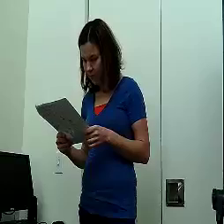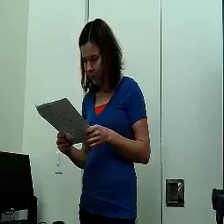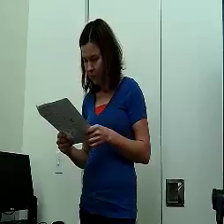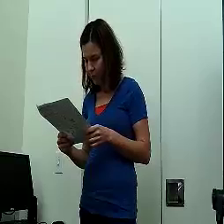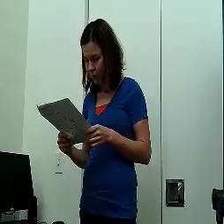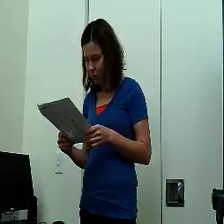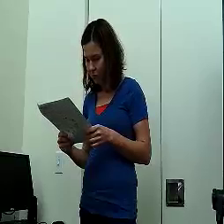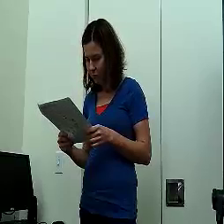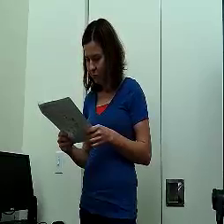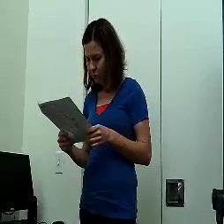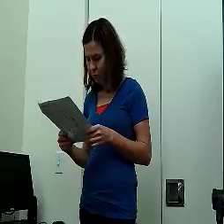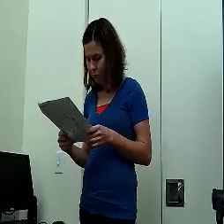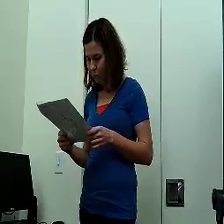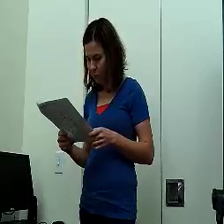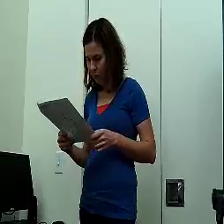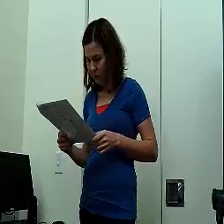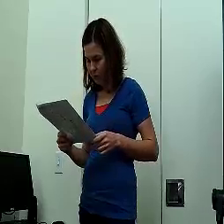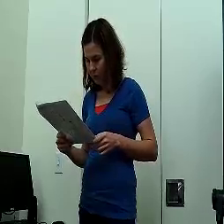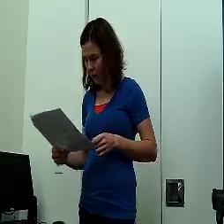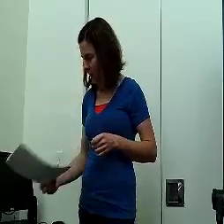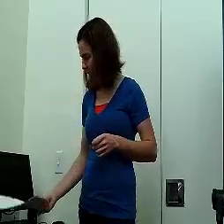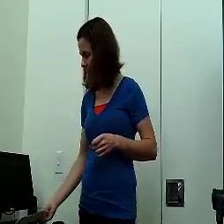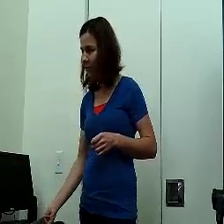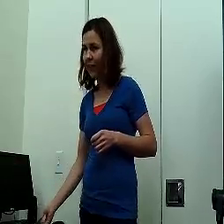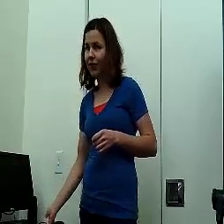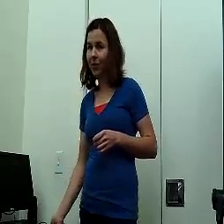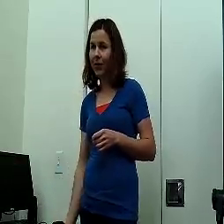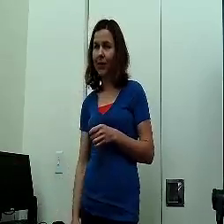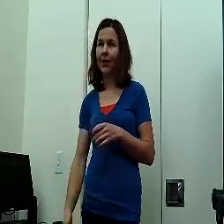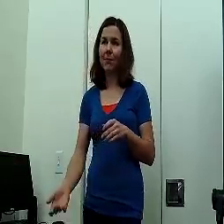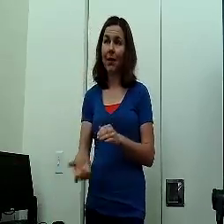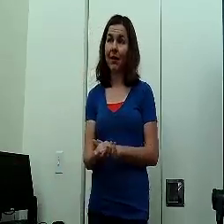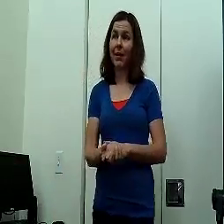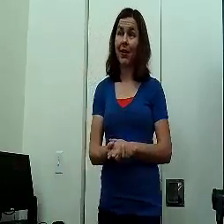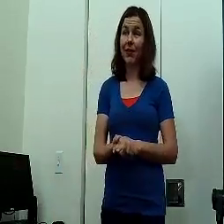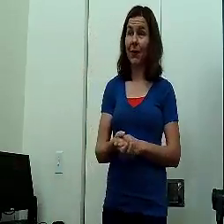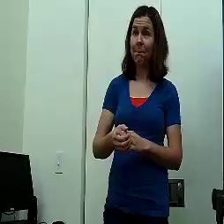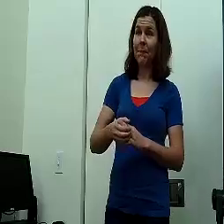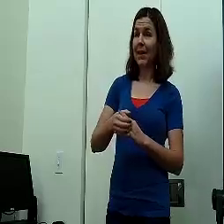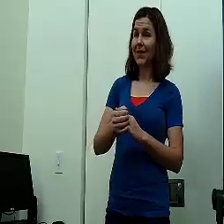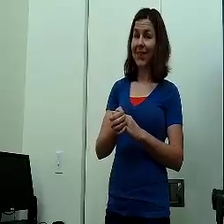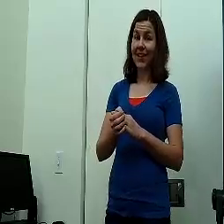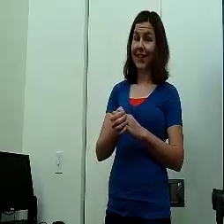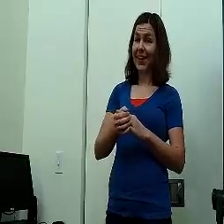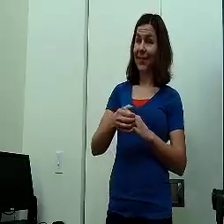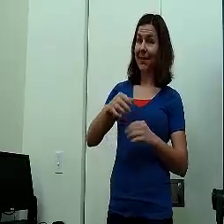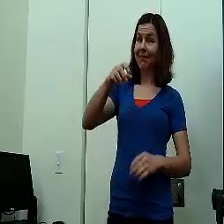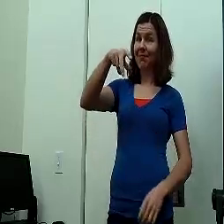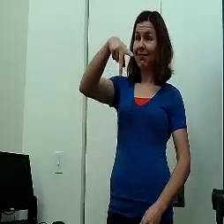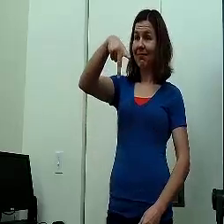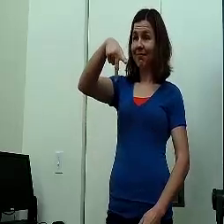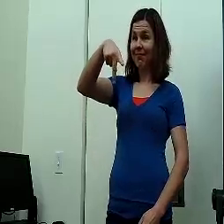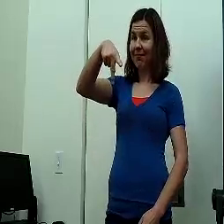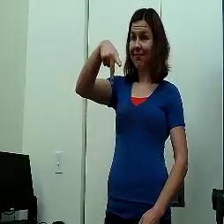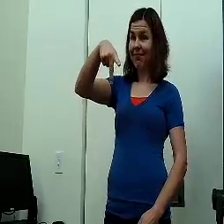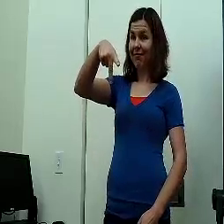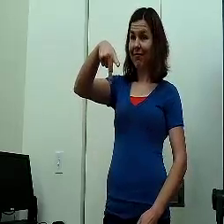I'll do, okay, texture word, probably gonna be hard for you. That's fine. Gonna do it anyway. I'm ready.